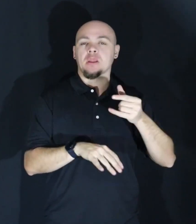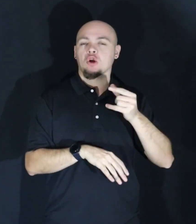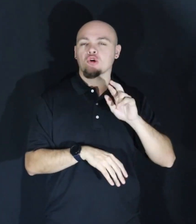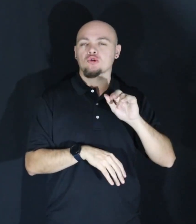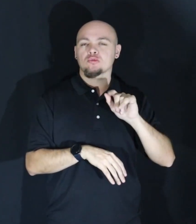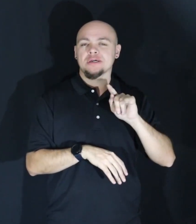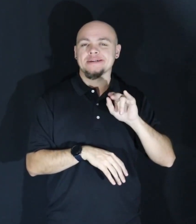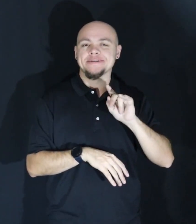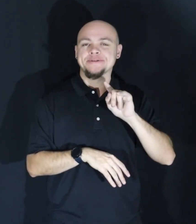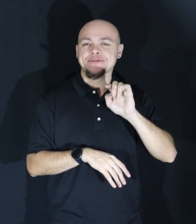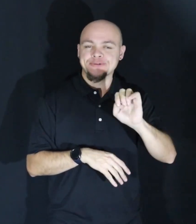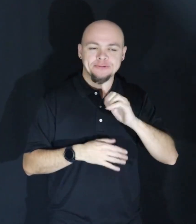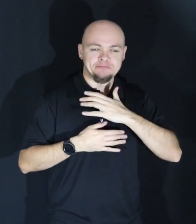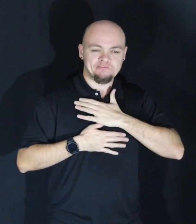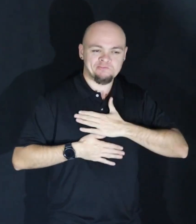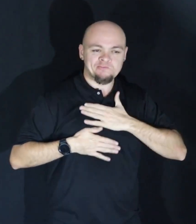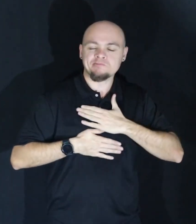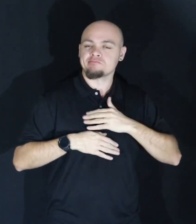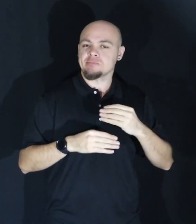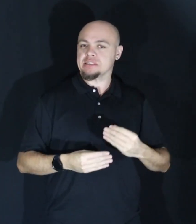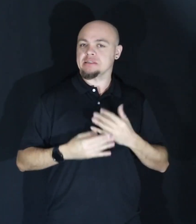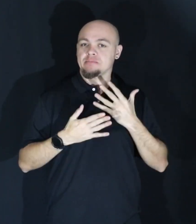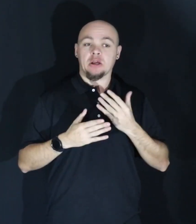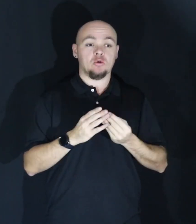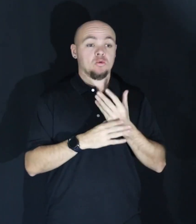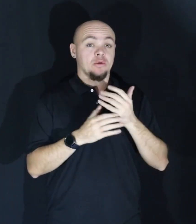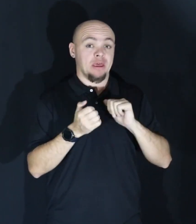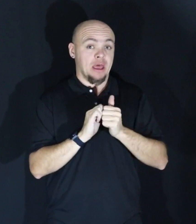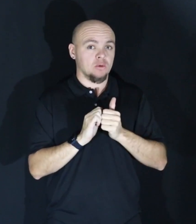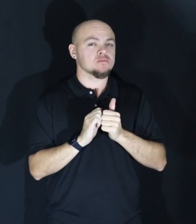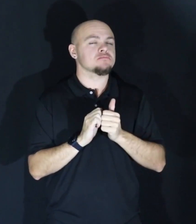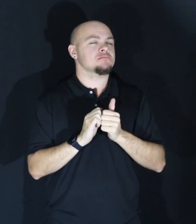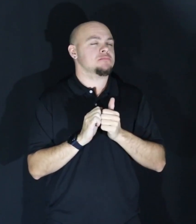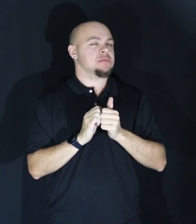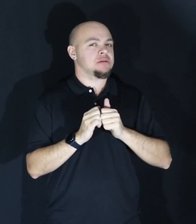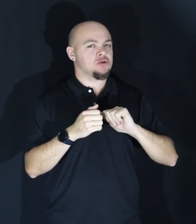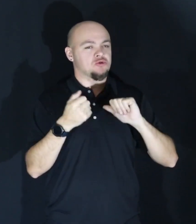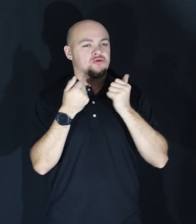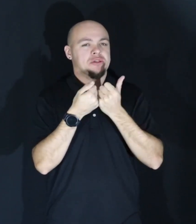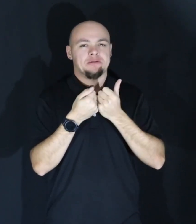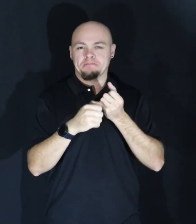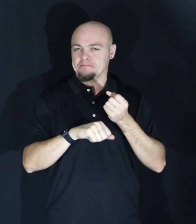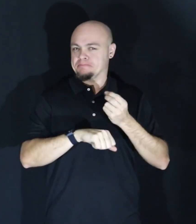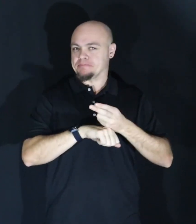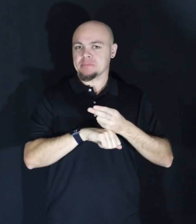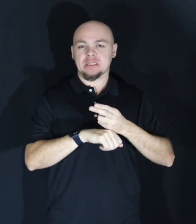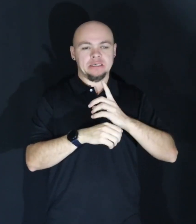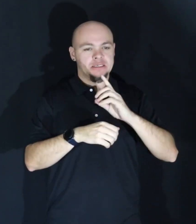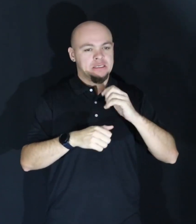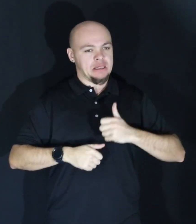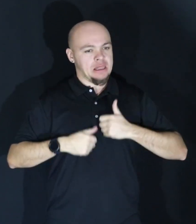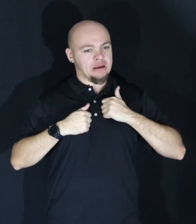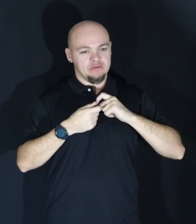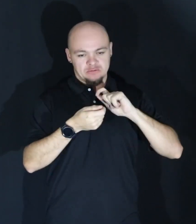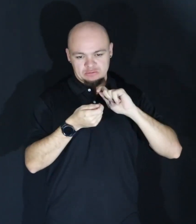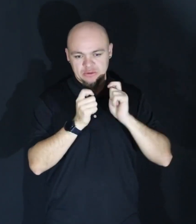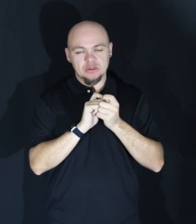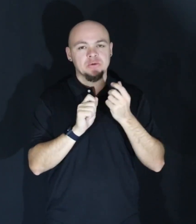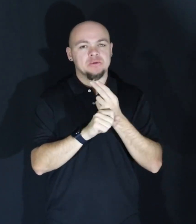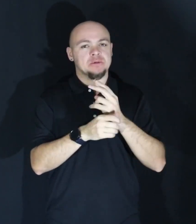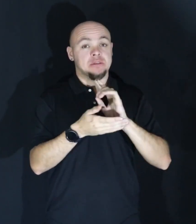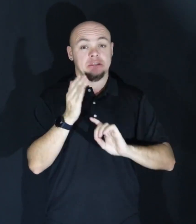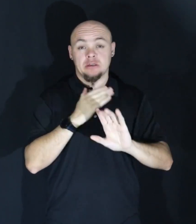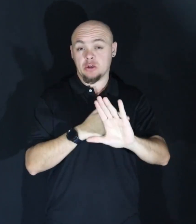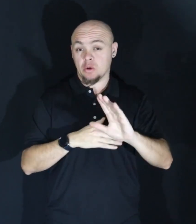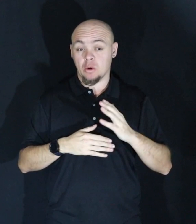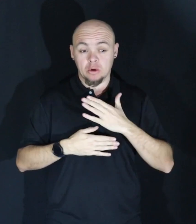growth through challenges, and to live life by design. In hindsight, this literally saved my life. How do you design